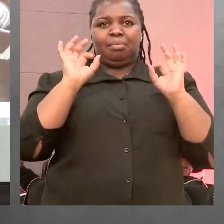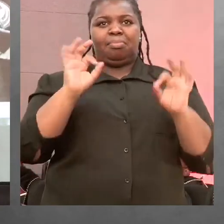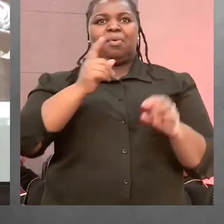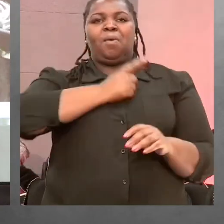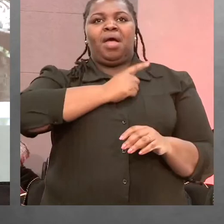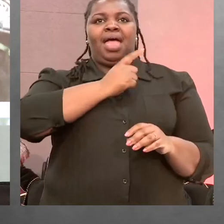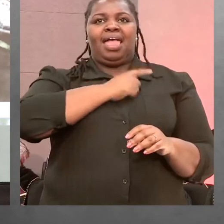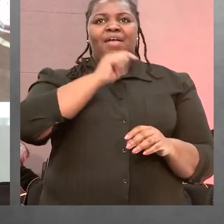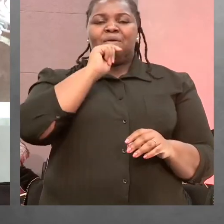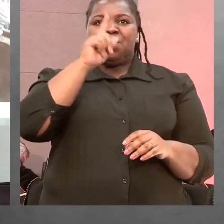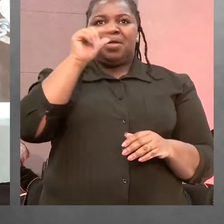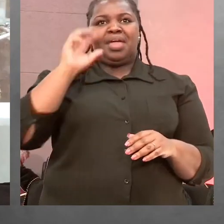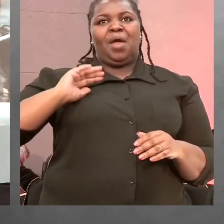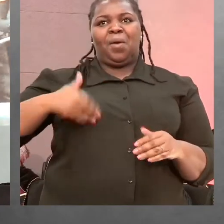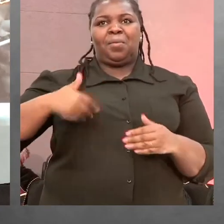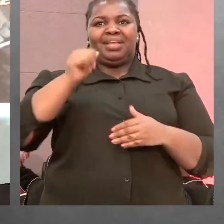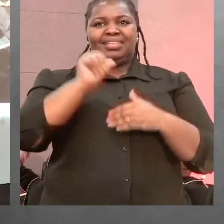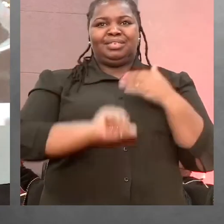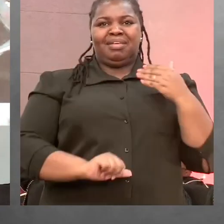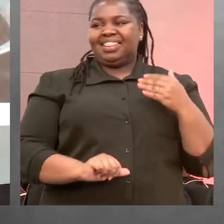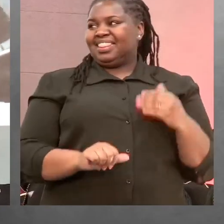because Inyanga Yamanin,